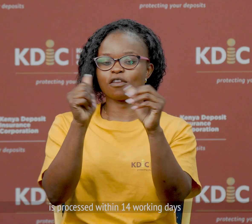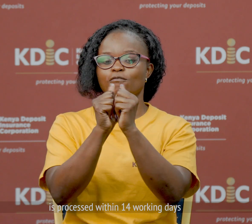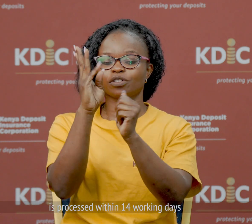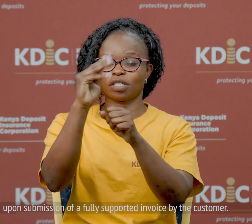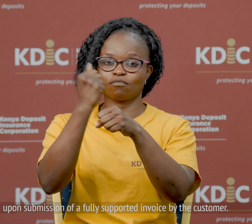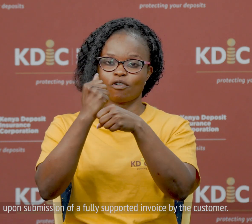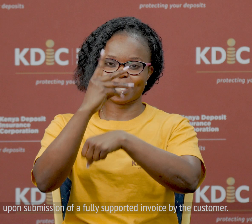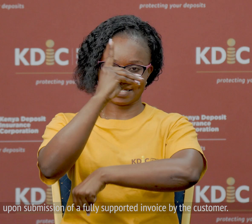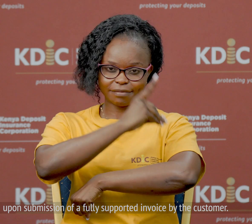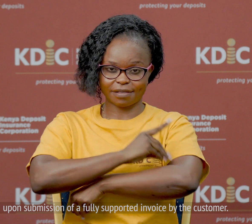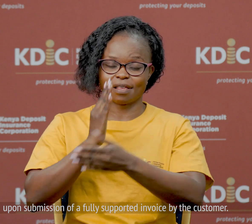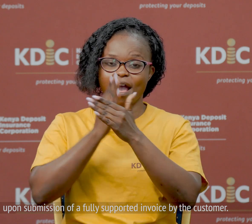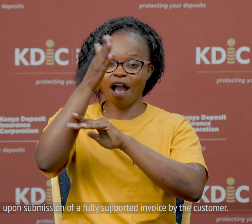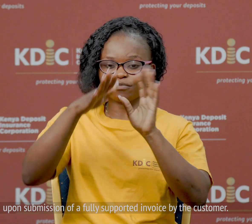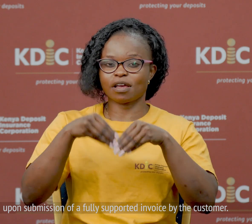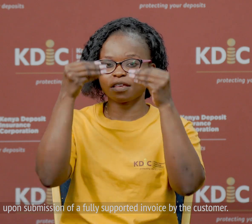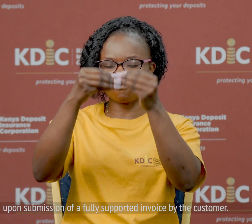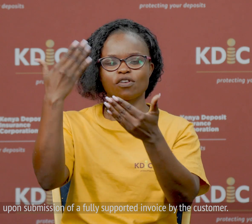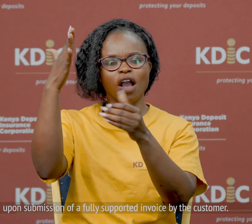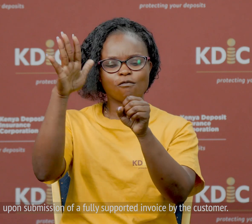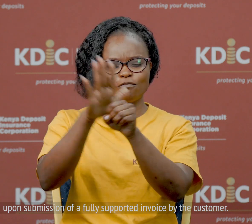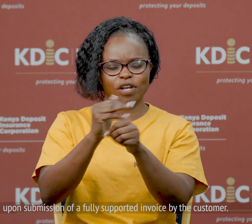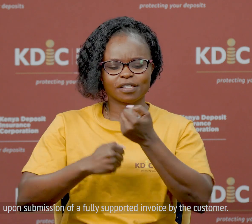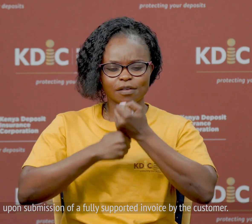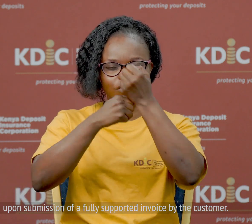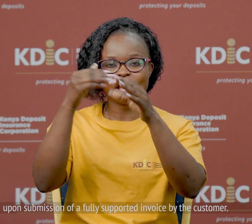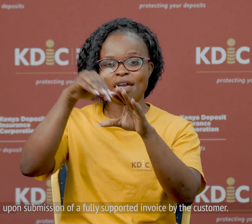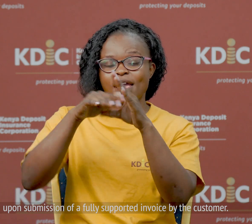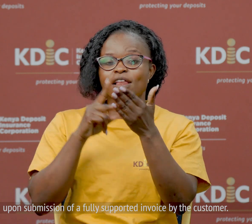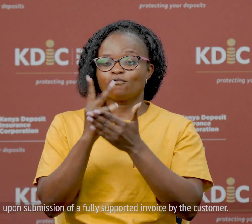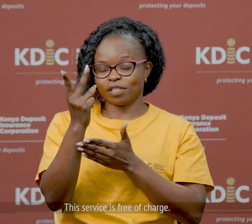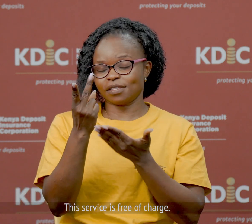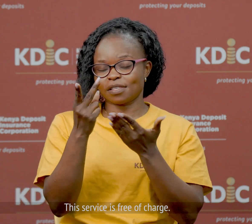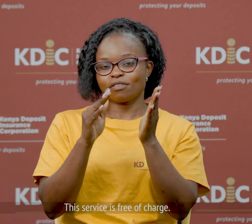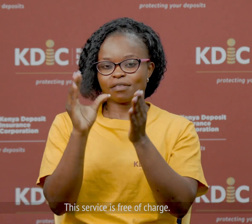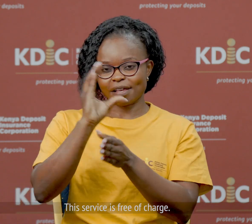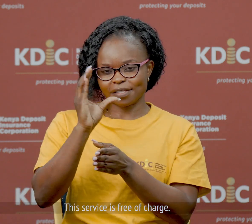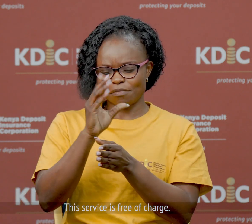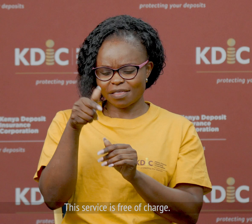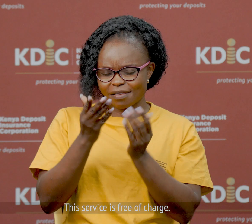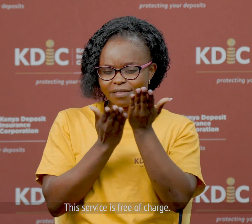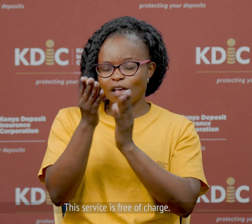days upon the submission of a fully supported invoice by the customer. This service is free of